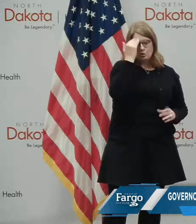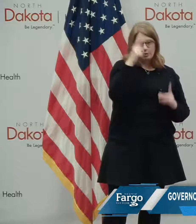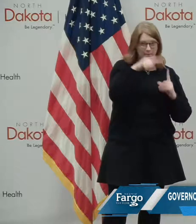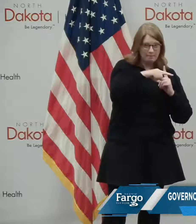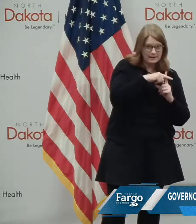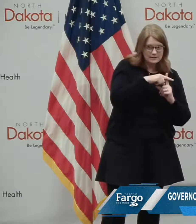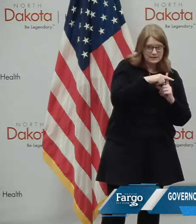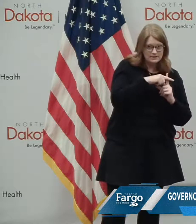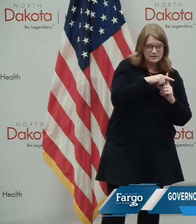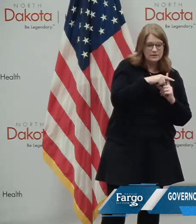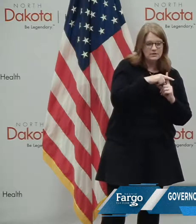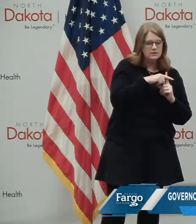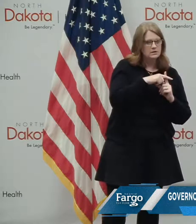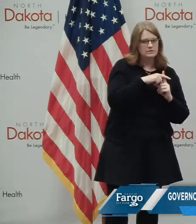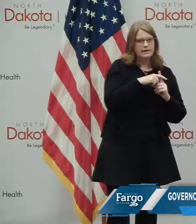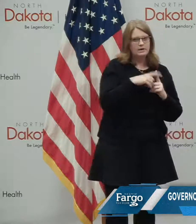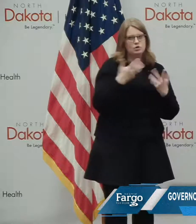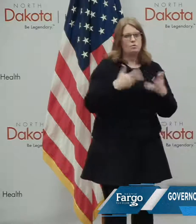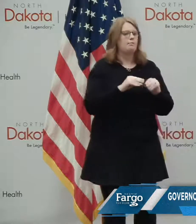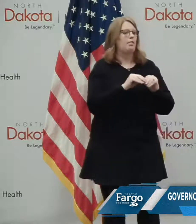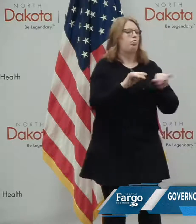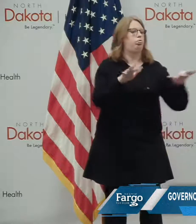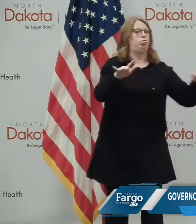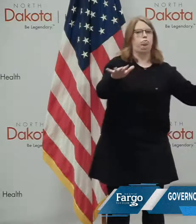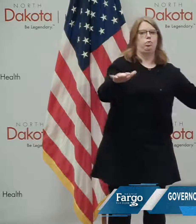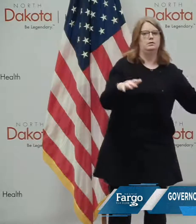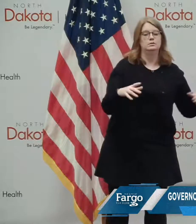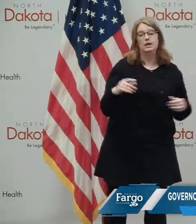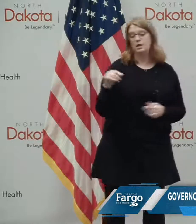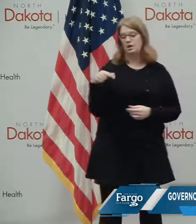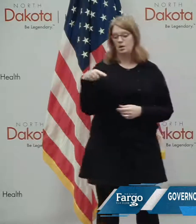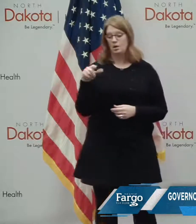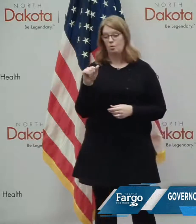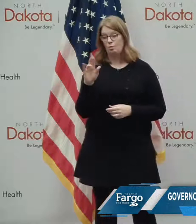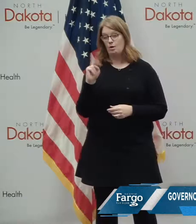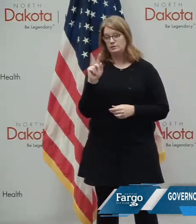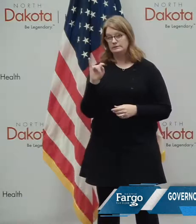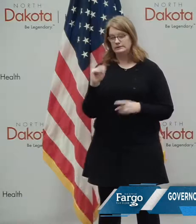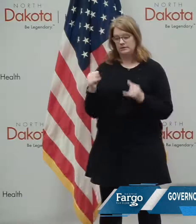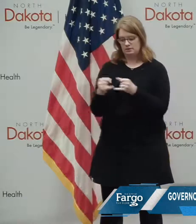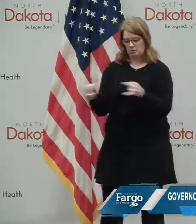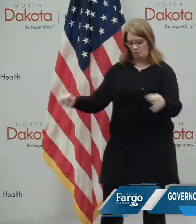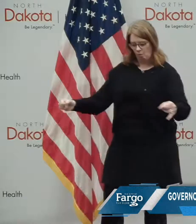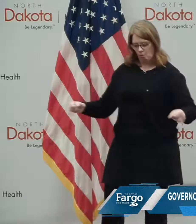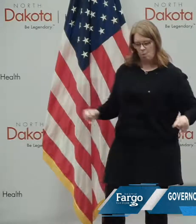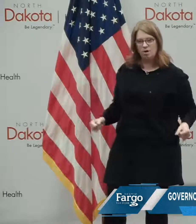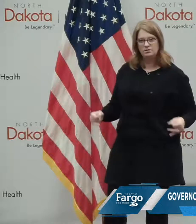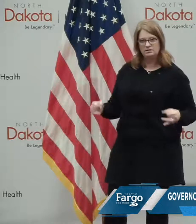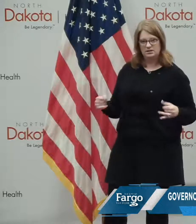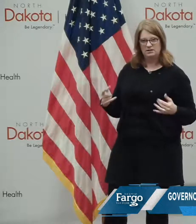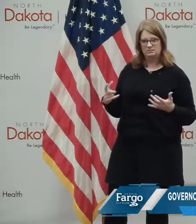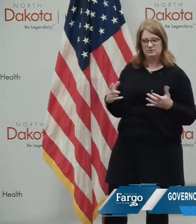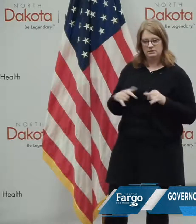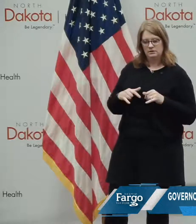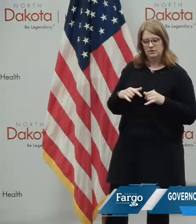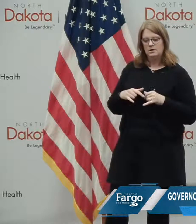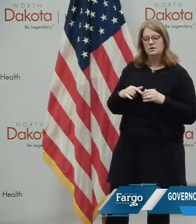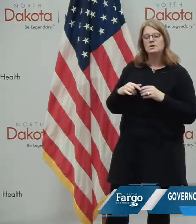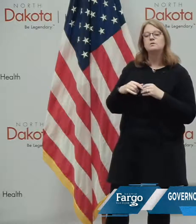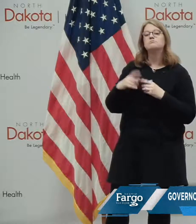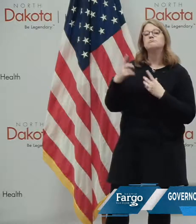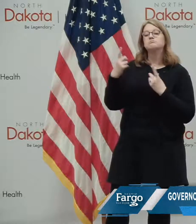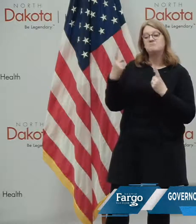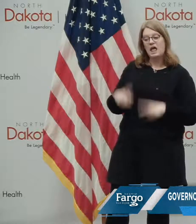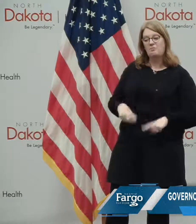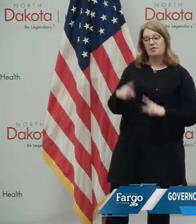not transmitting to anyone else. Quarantine is a procedure where people who've been exposed to someone